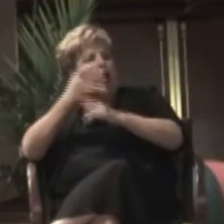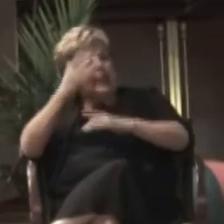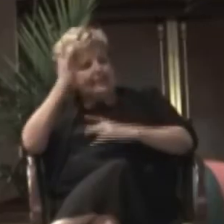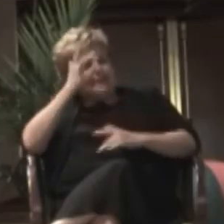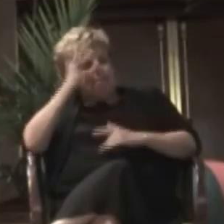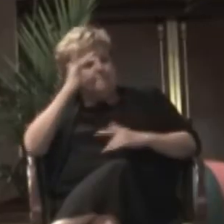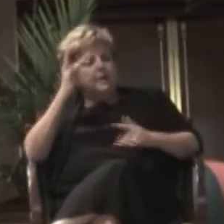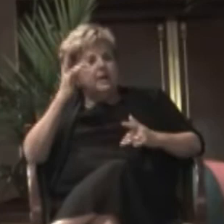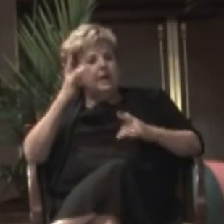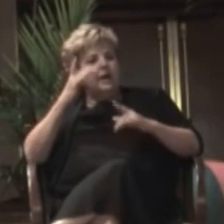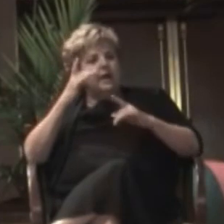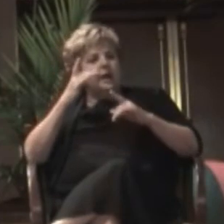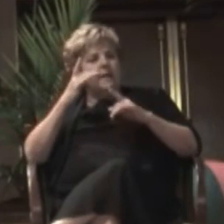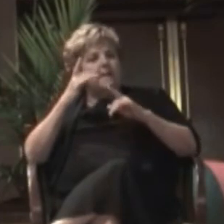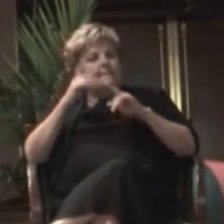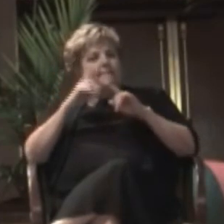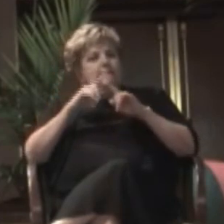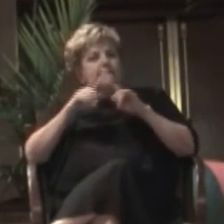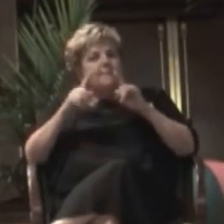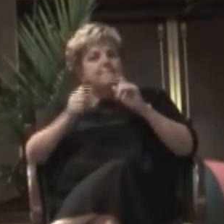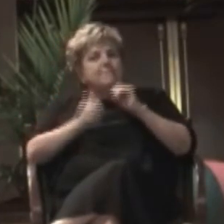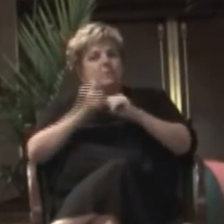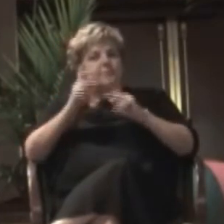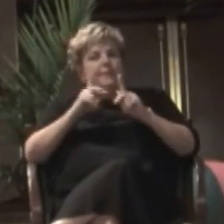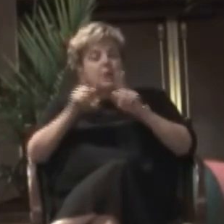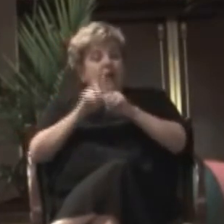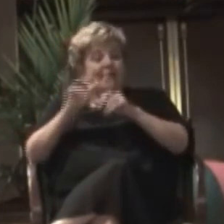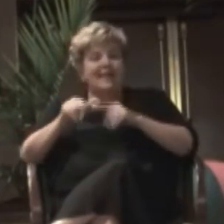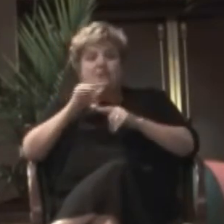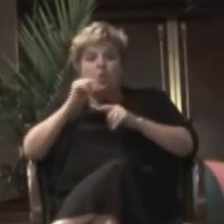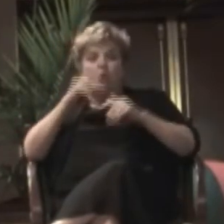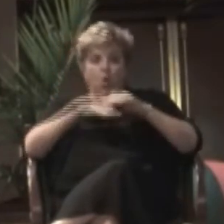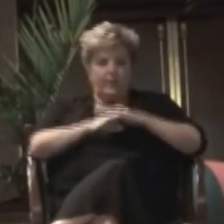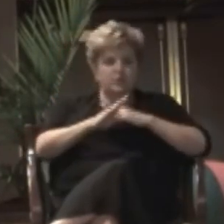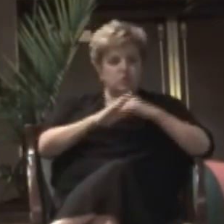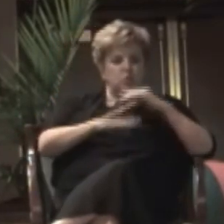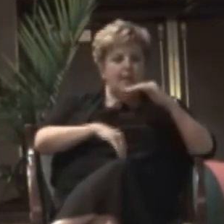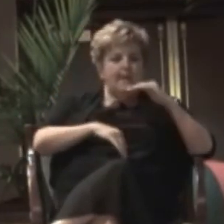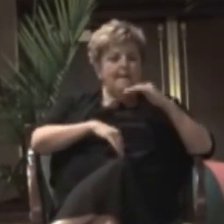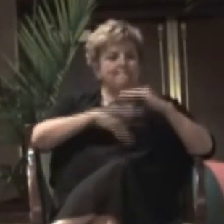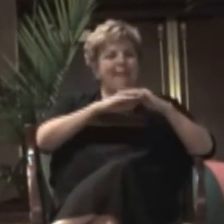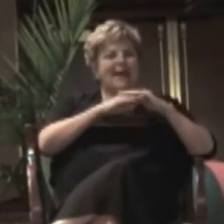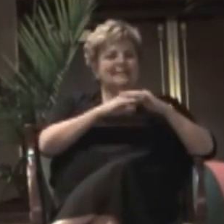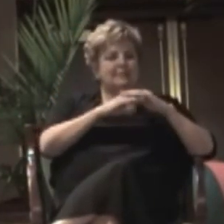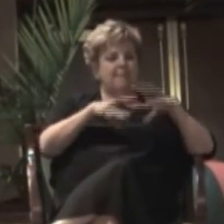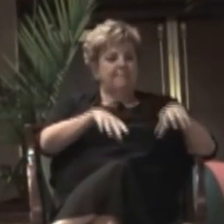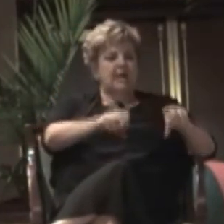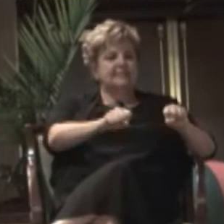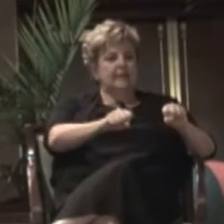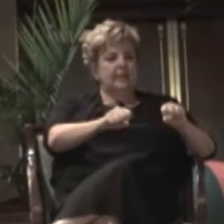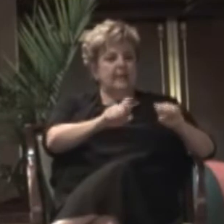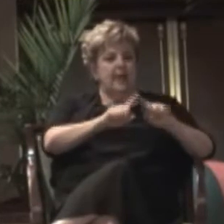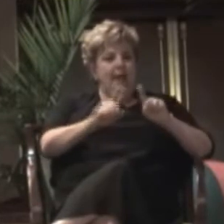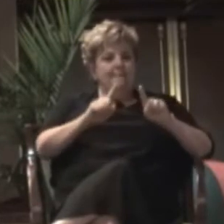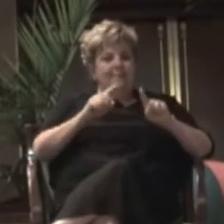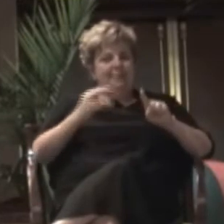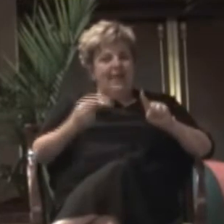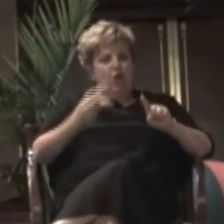folks with that kind of crime in maximum custody. But they made an exception for me. I think they looked at my history